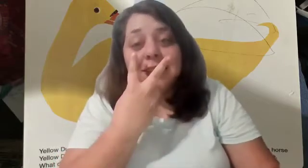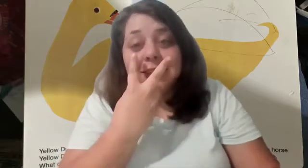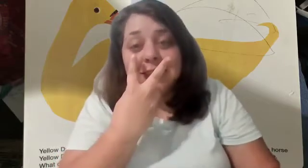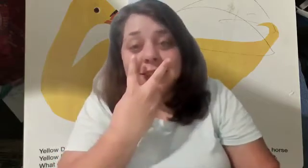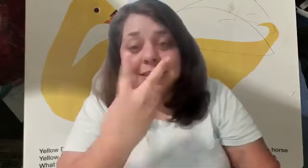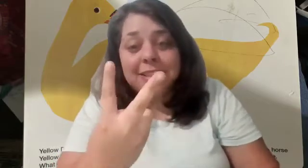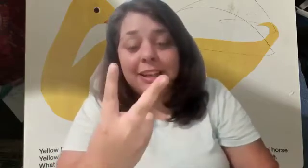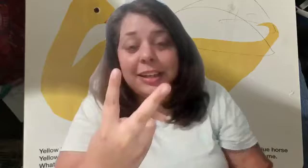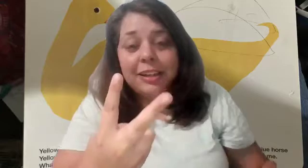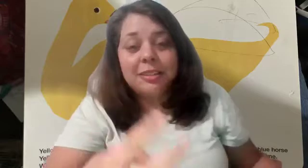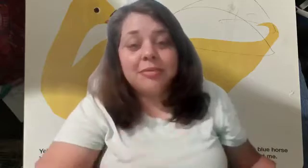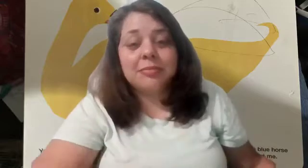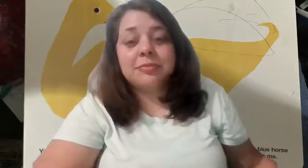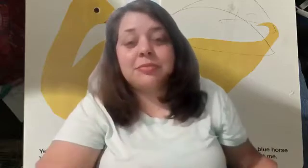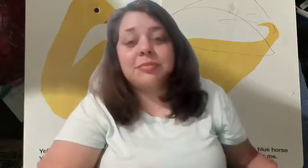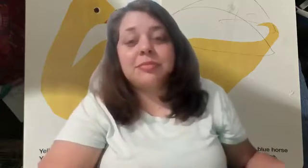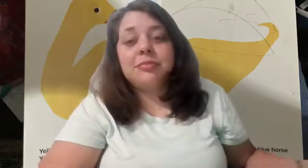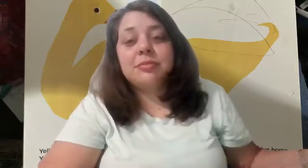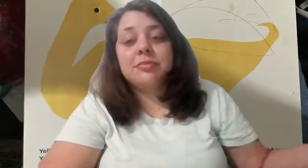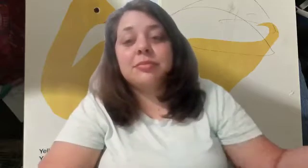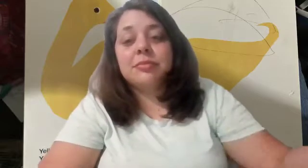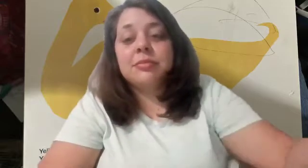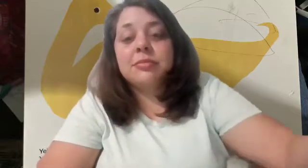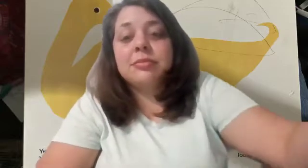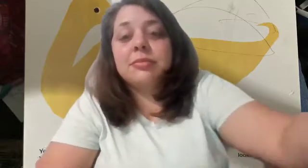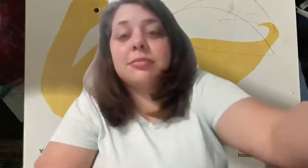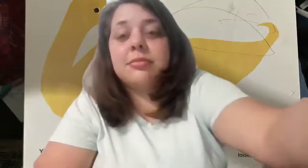I see.